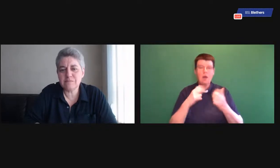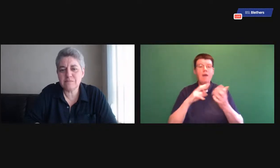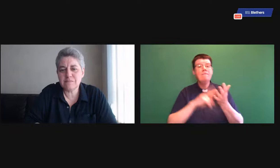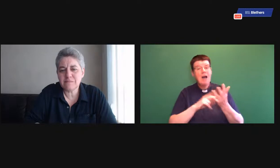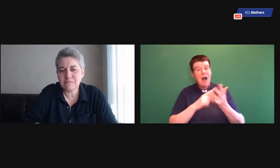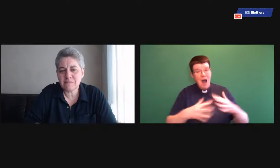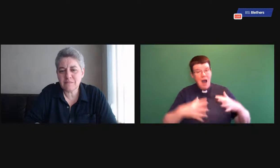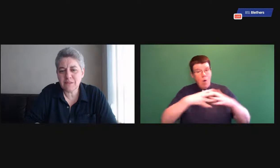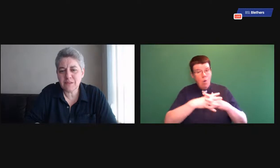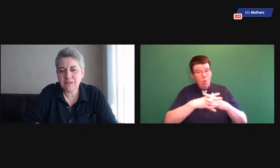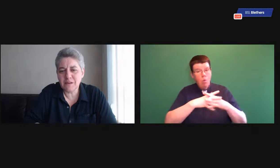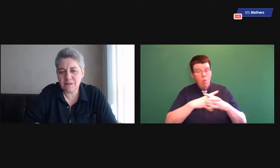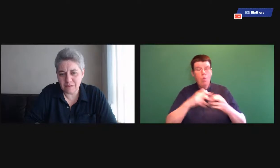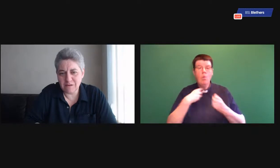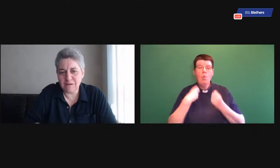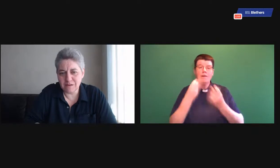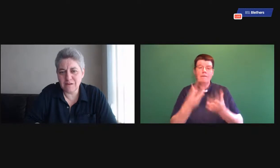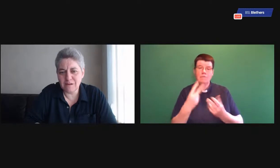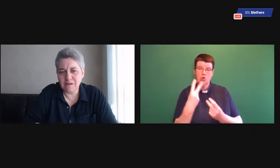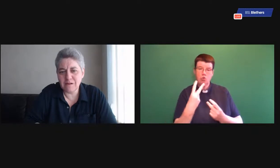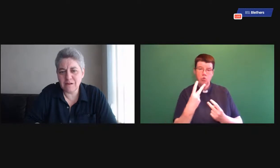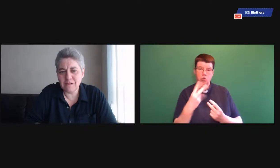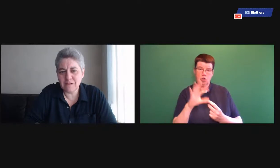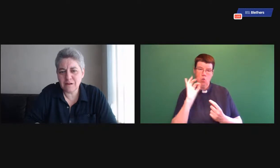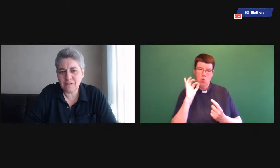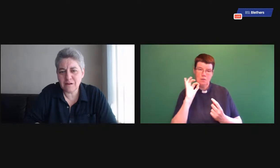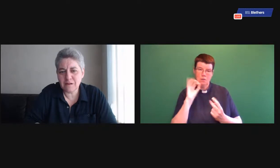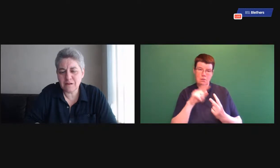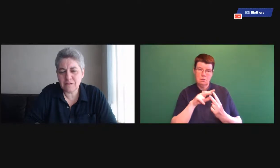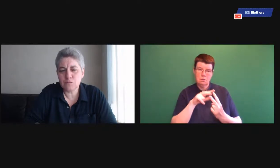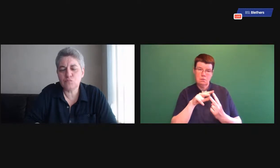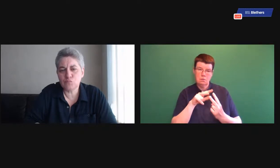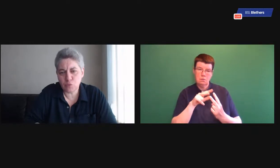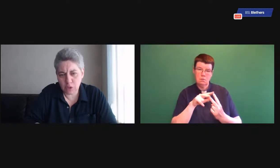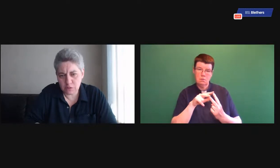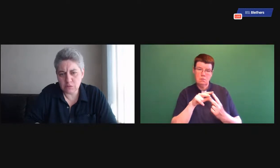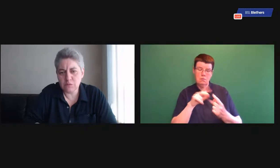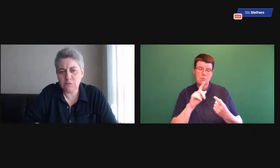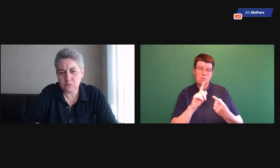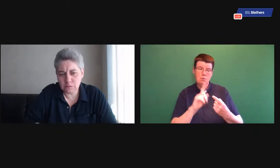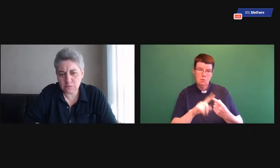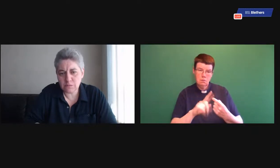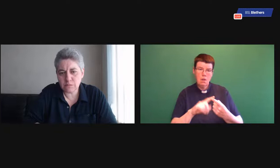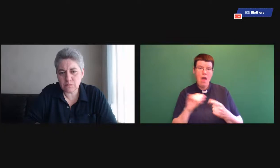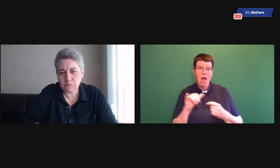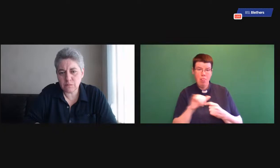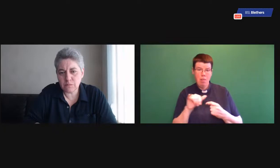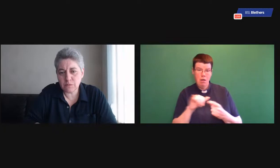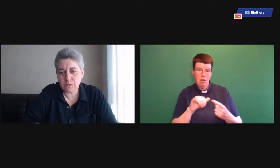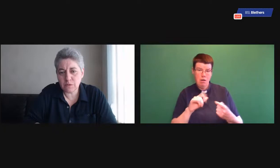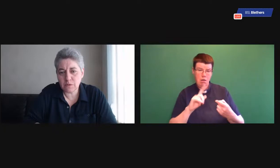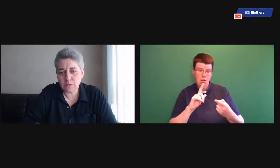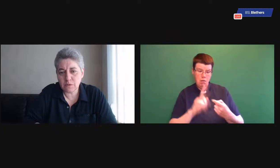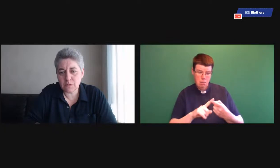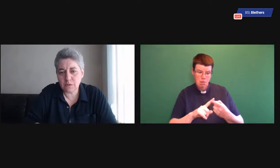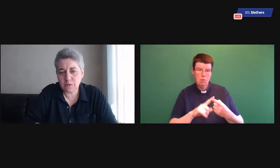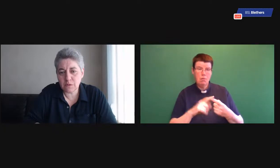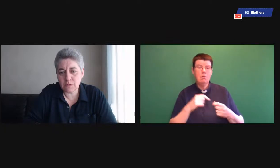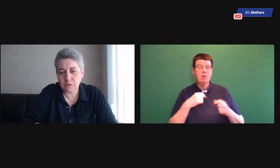want. I'm there to respect their wishes. So regarding the vows, I gave them 2 choices, as there is 2